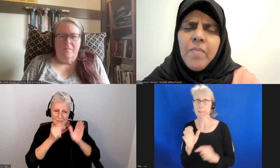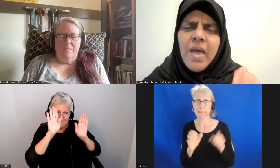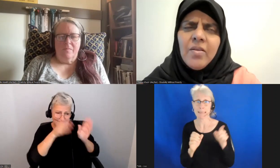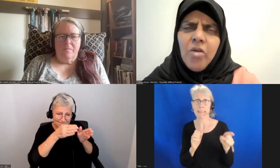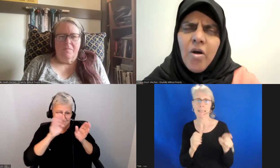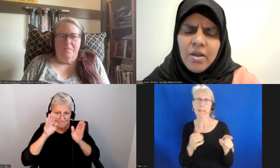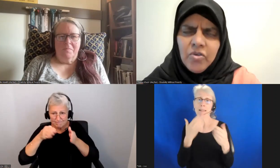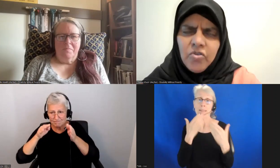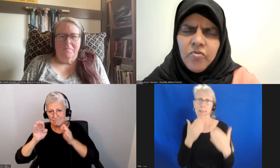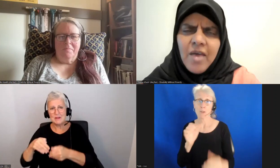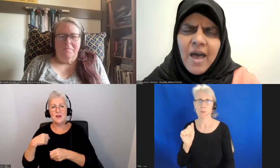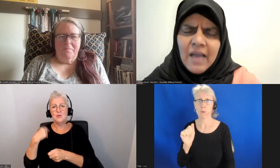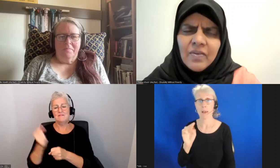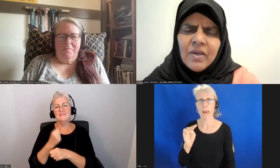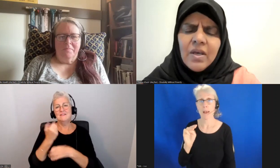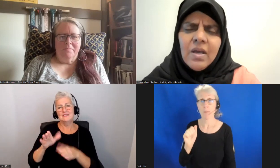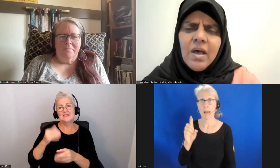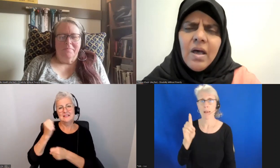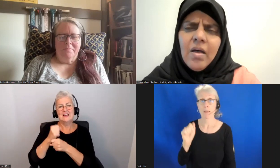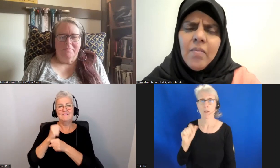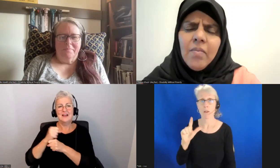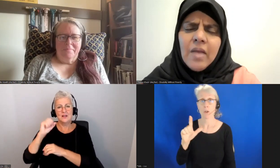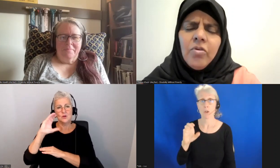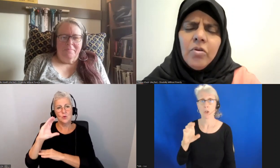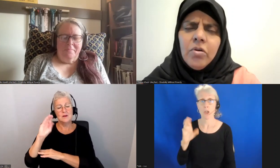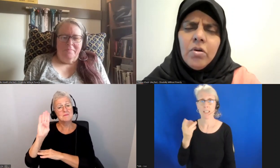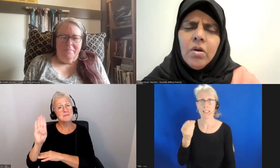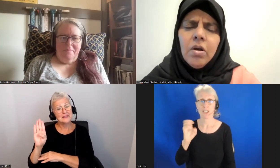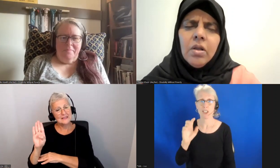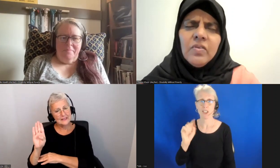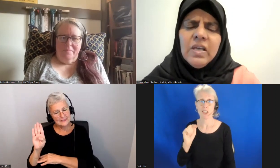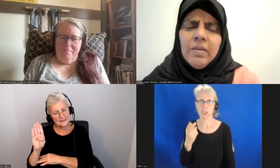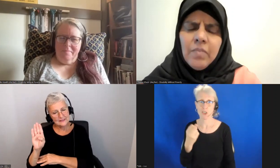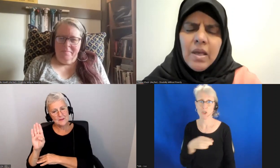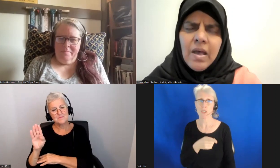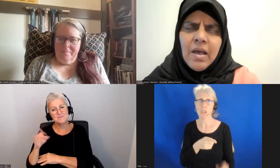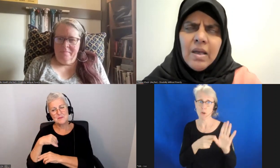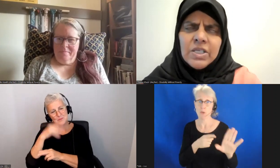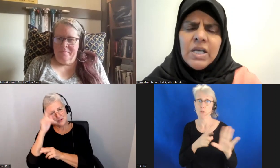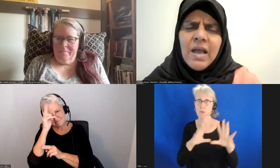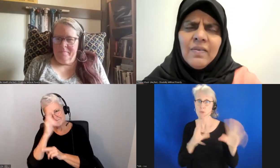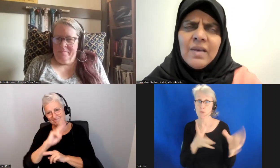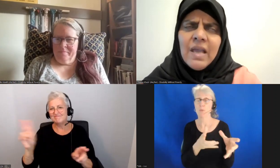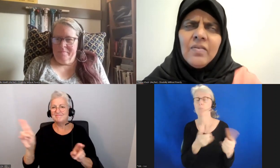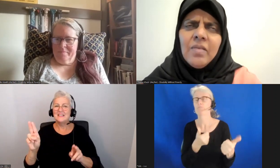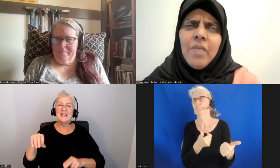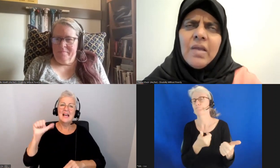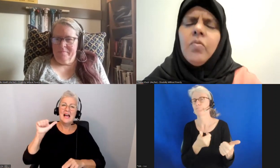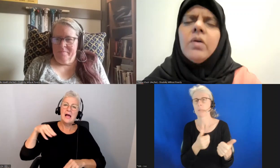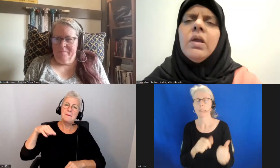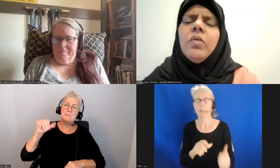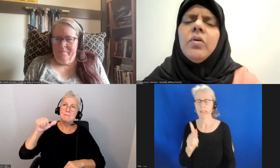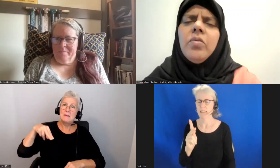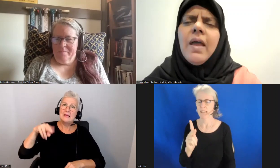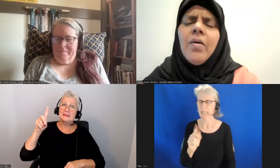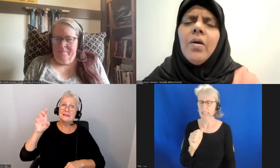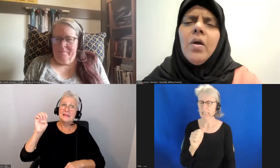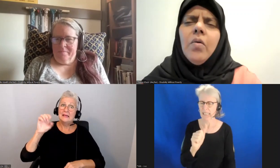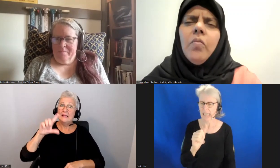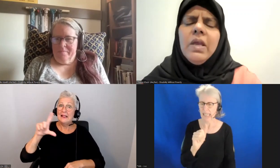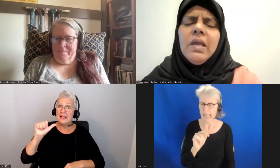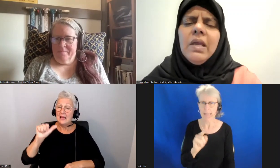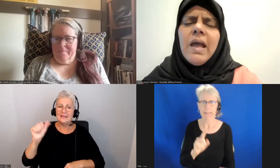out to Amanda Lockage for that, and her team. She has Kate and Mike working with her